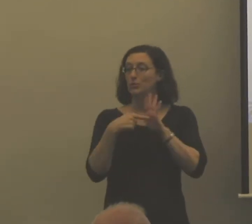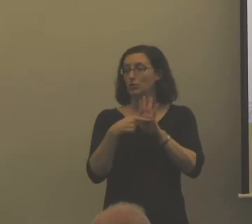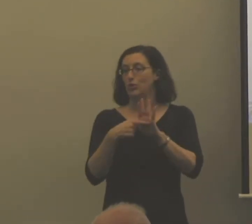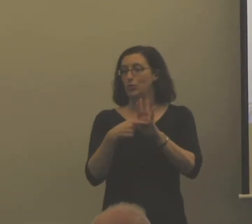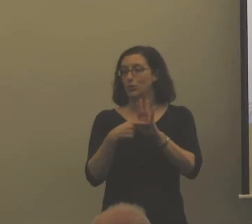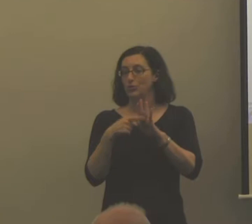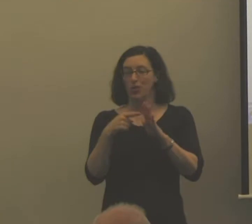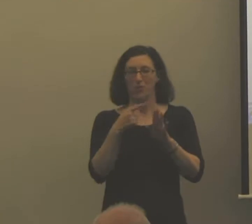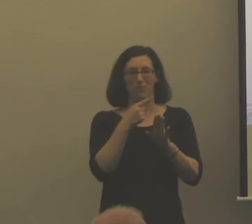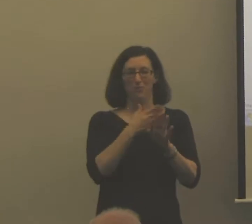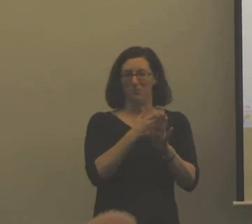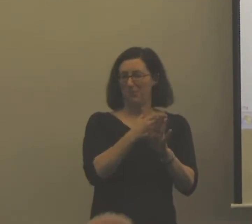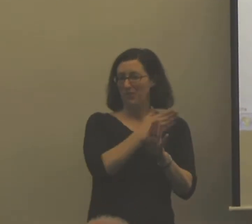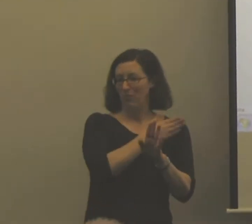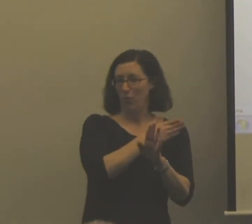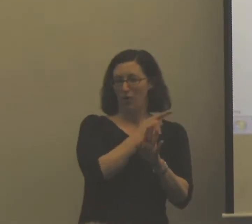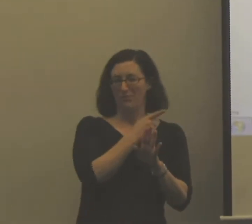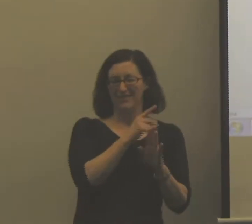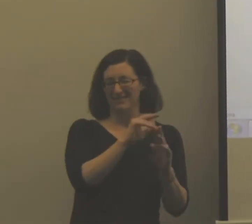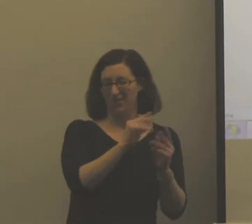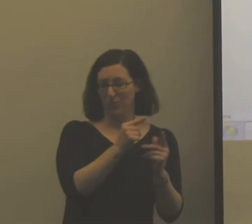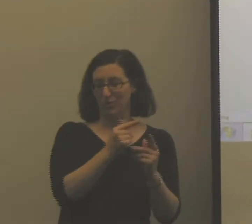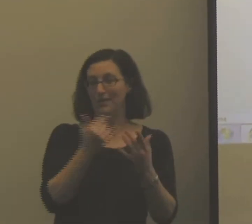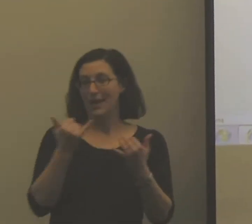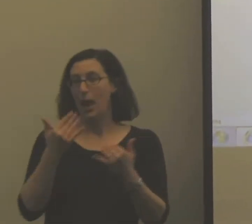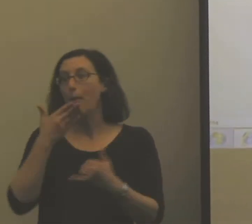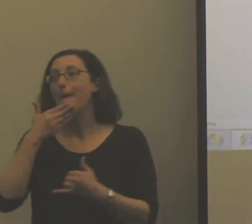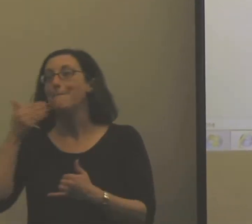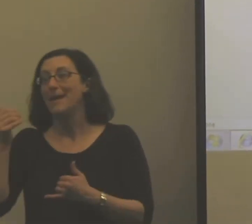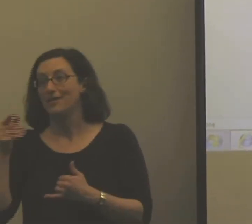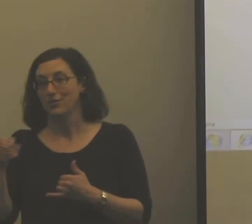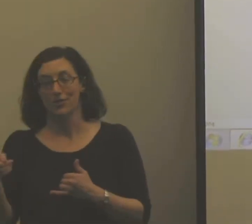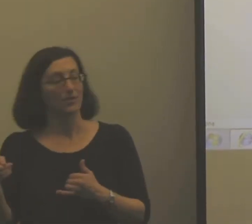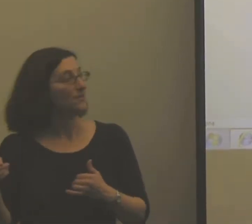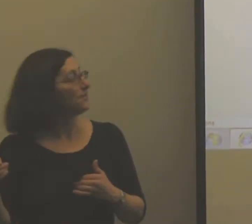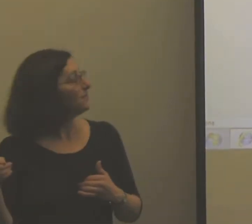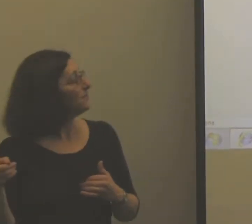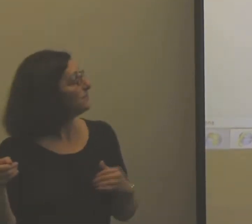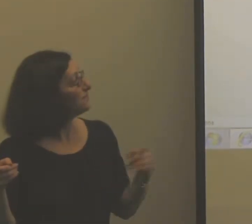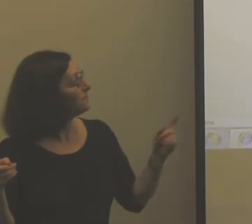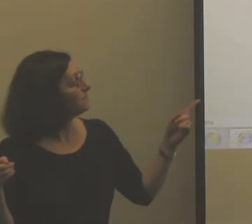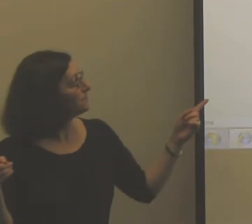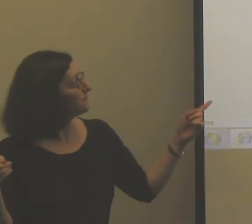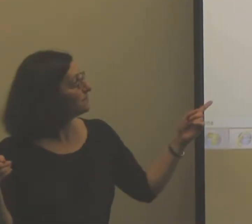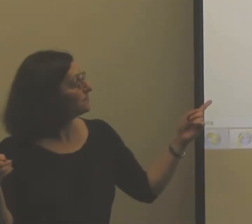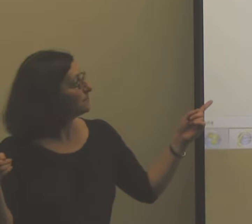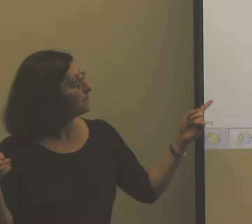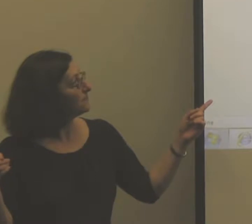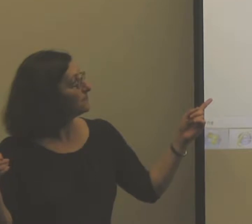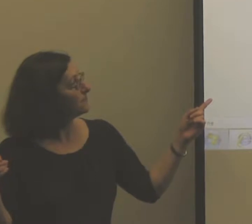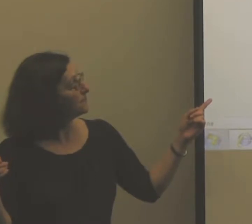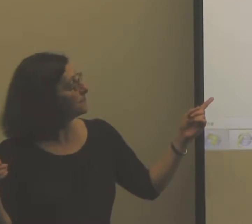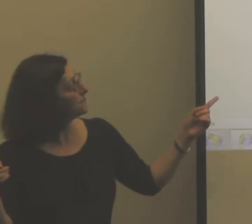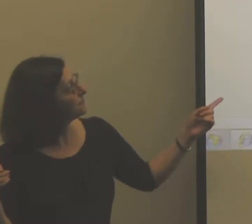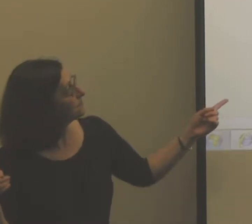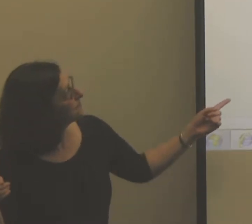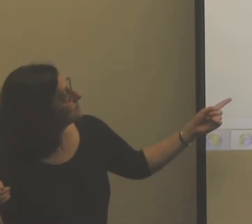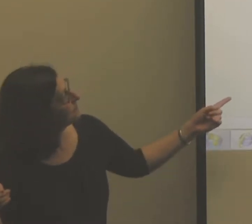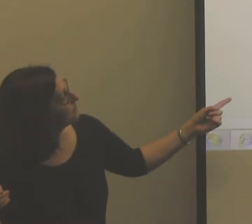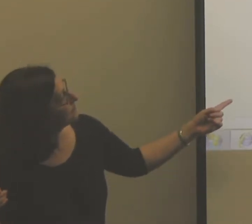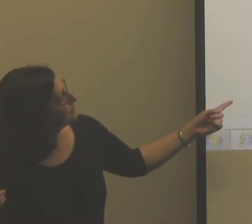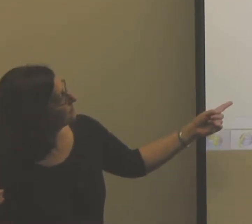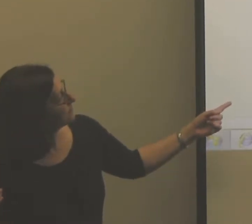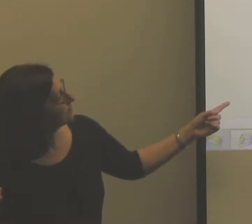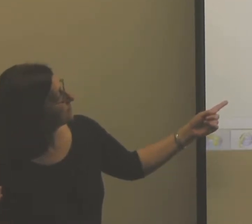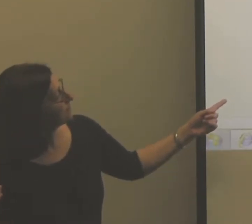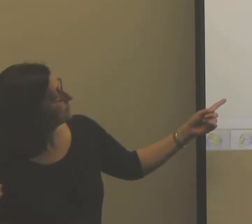I'll get to the demo starts here part. Demo starts here. Great. Blank. List of 2 items. Bullet same page link skip to content left